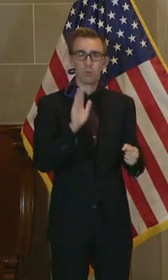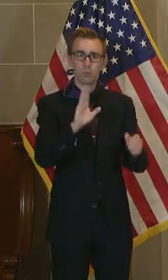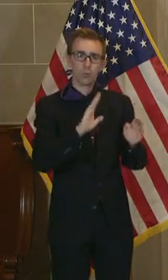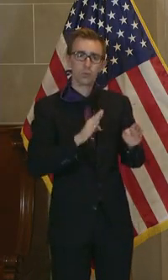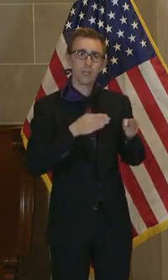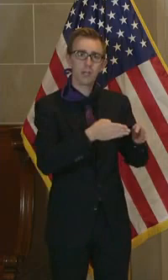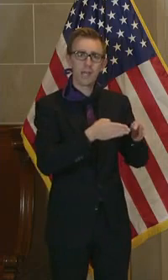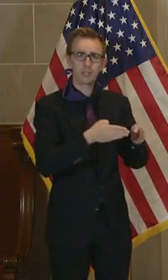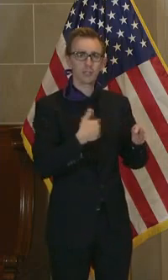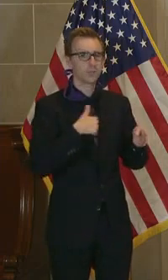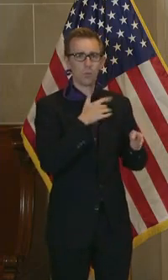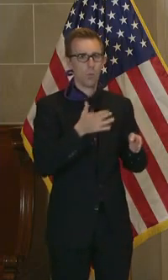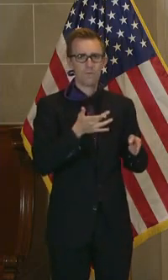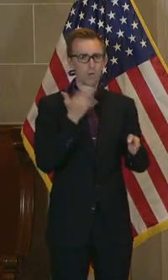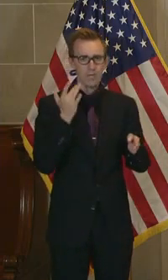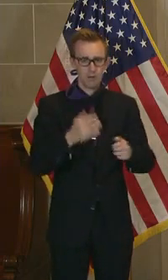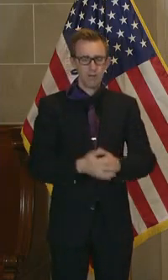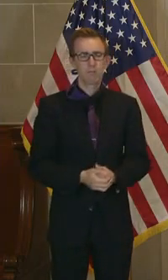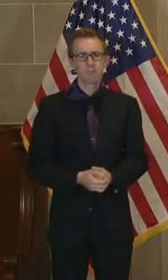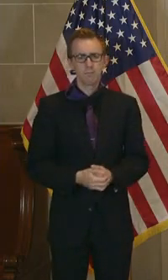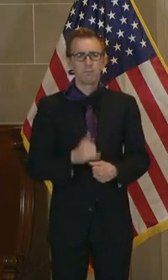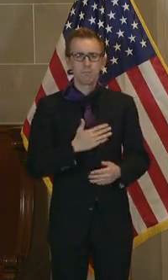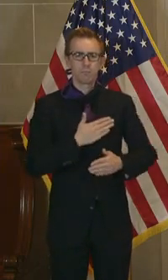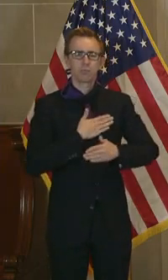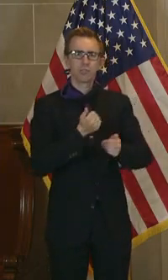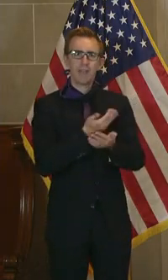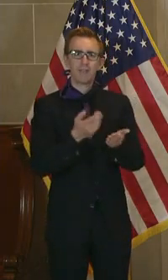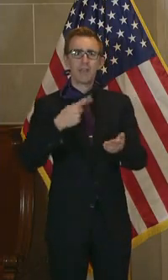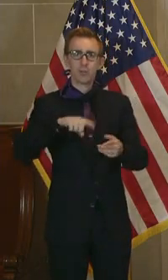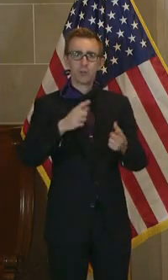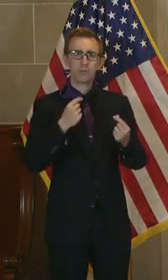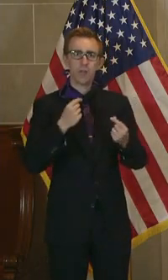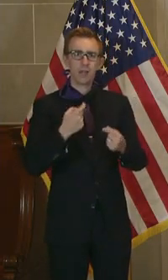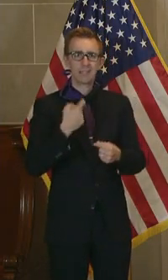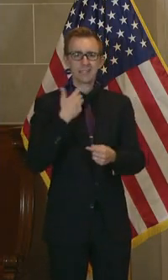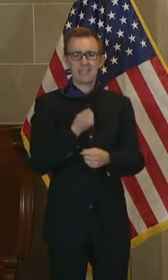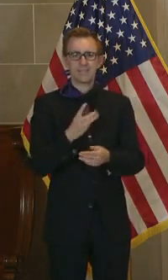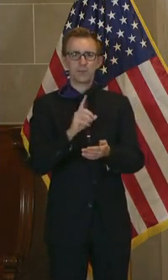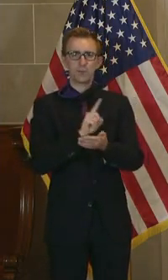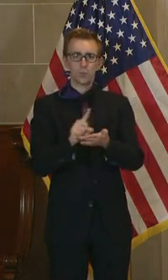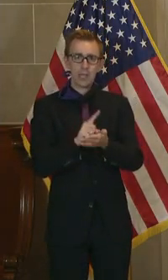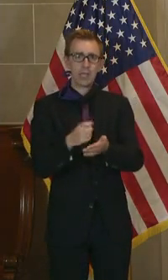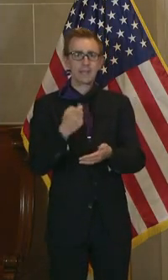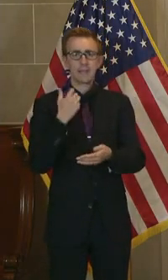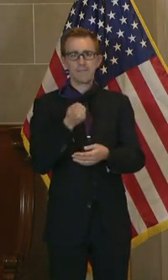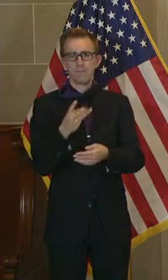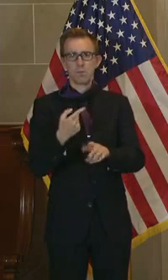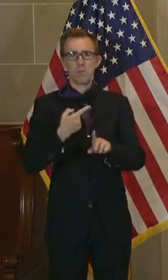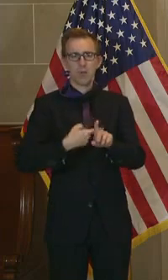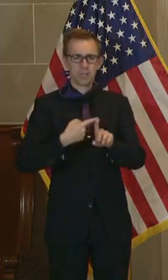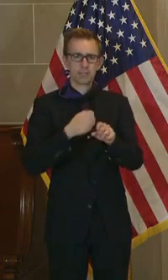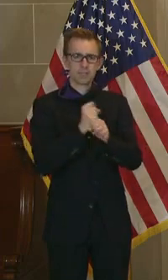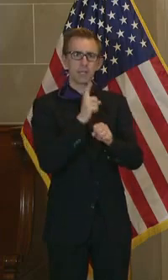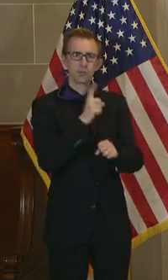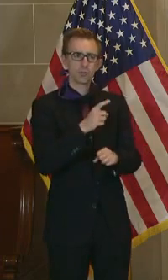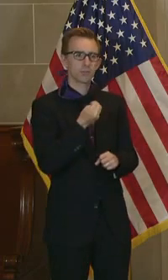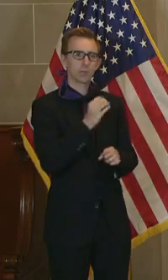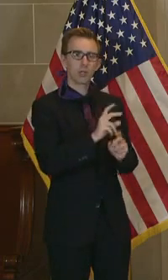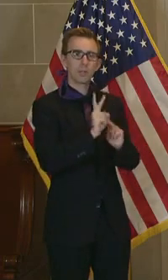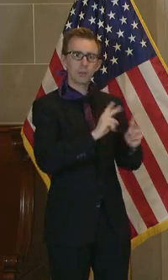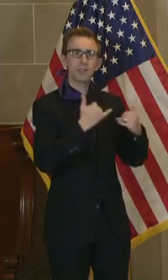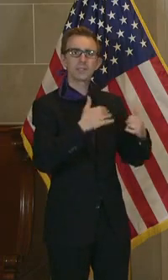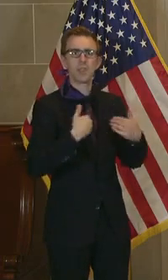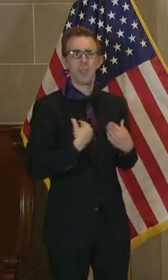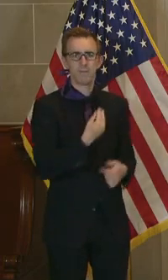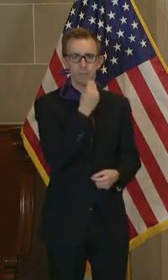will not be forgotten. We appreciate everything that you've done in the last few weeks and months to make sure that Missouri families were fed. Thank